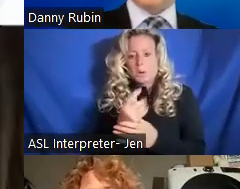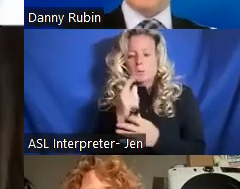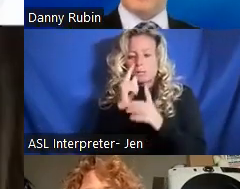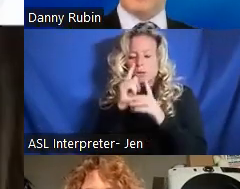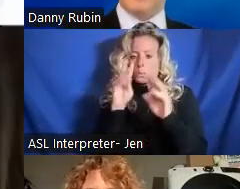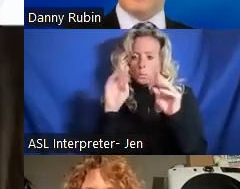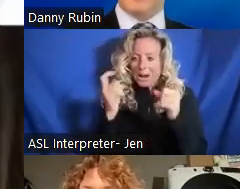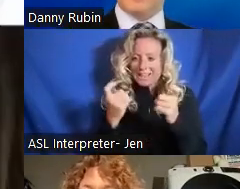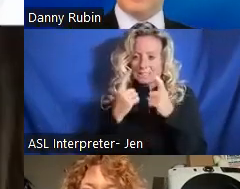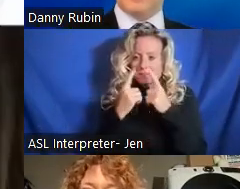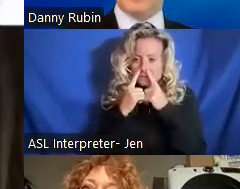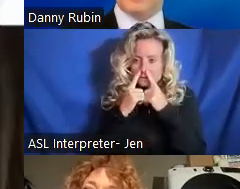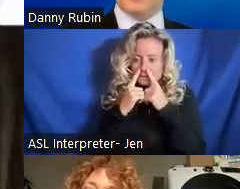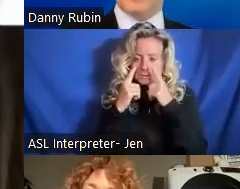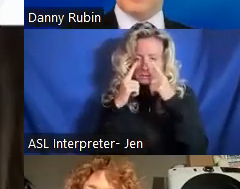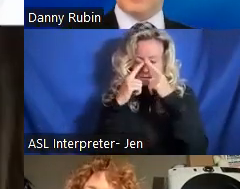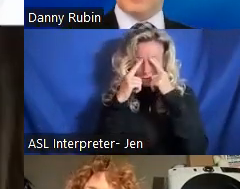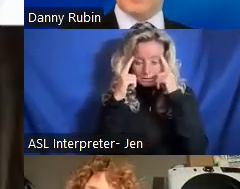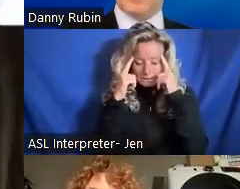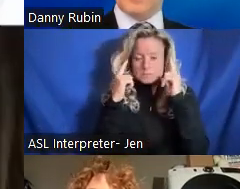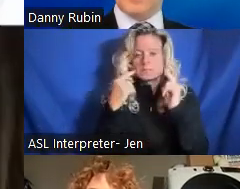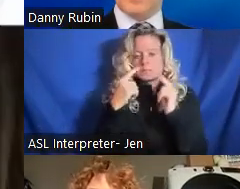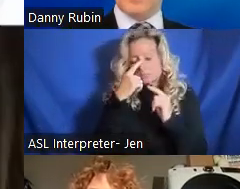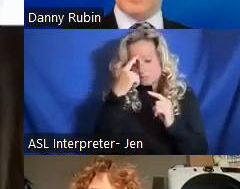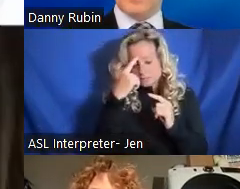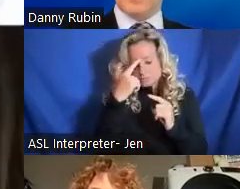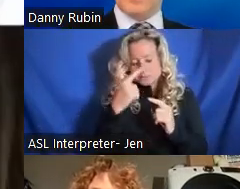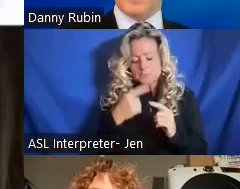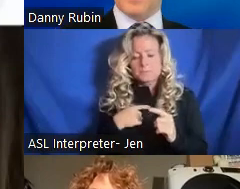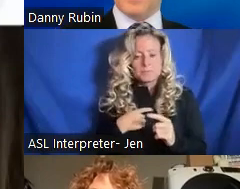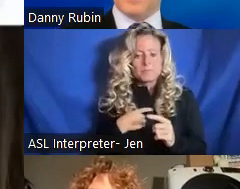hard wax. That's a really popular service here.